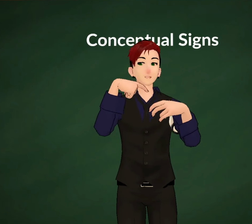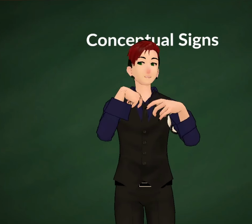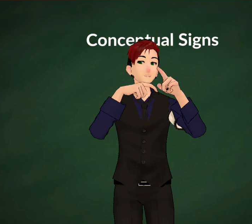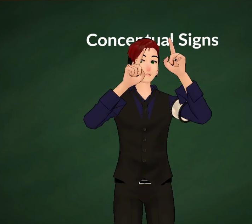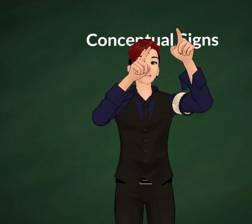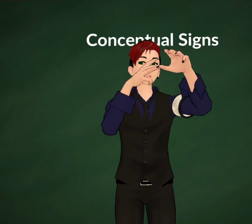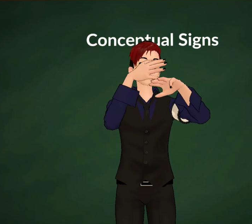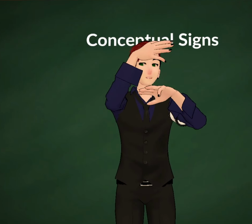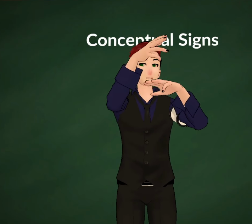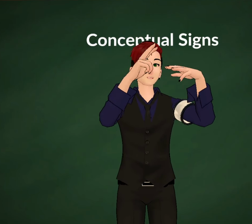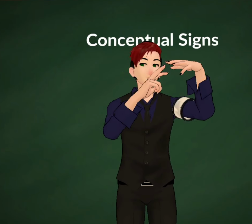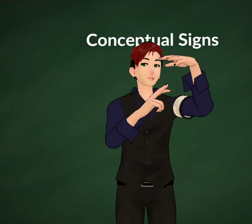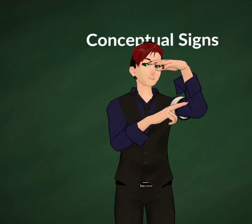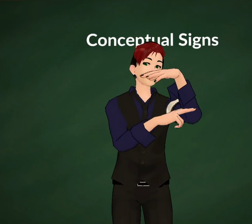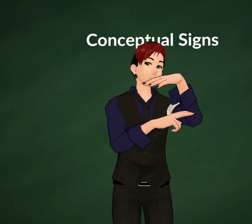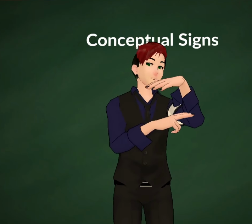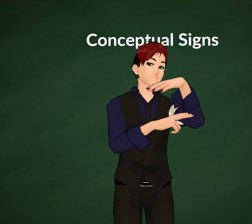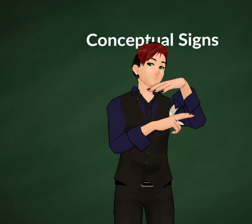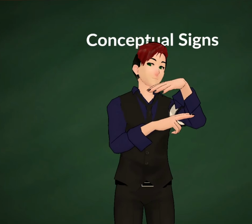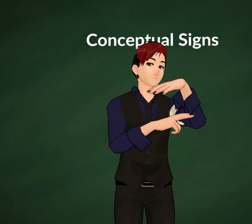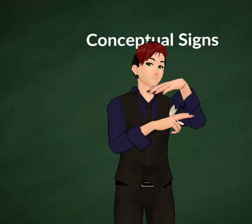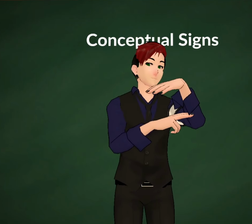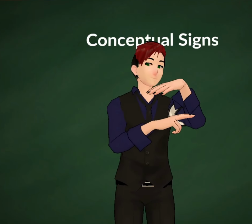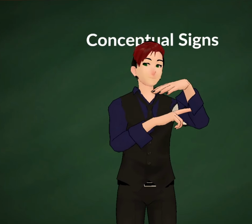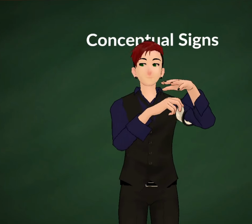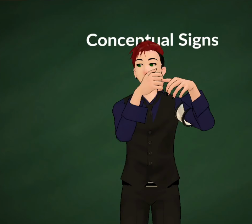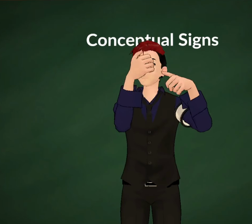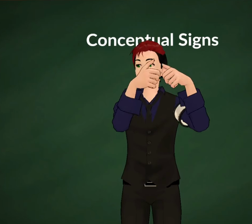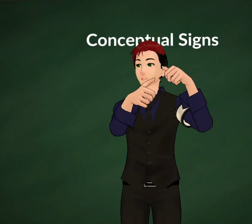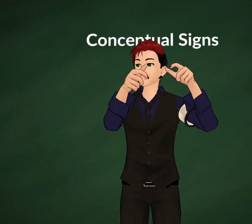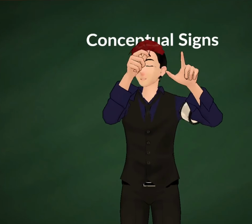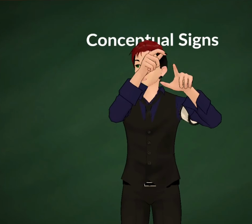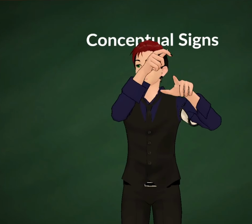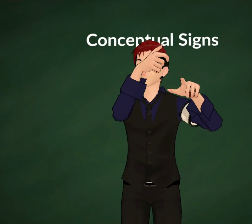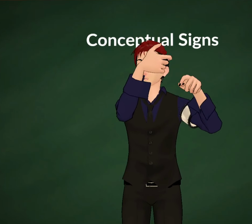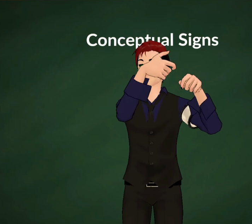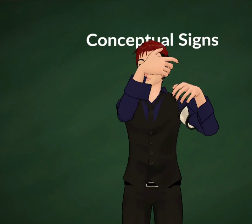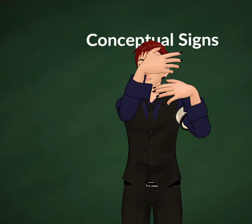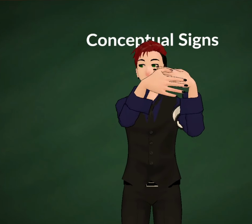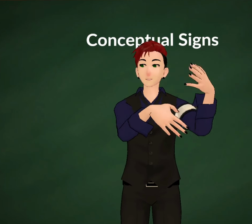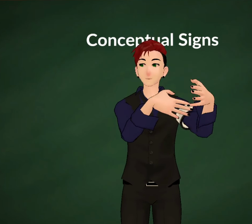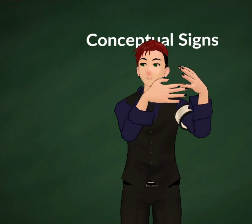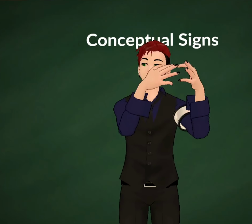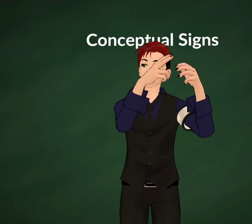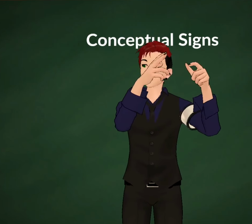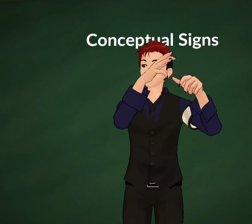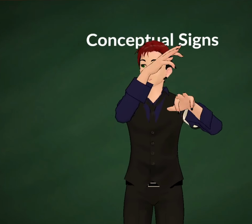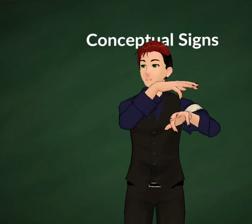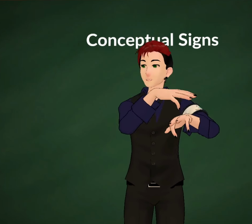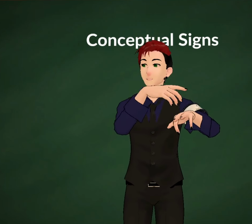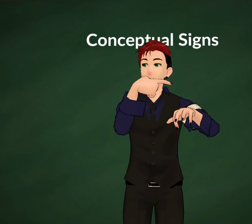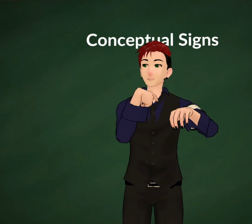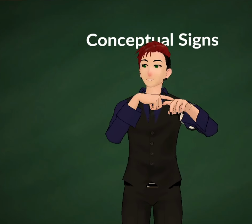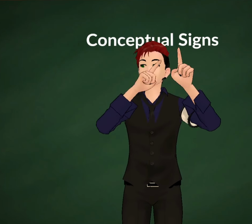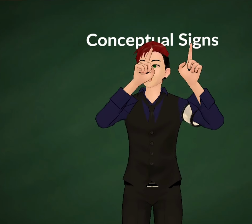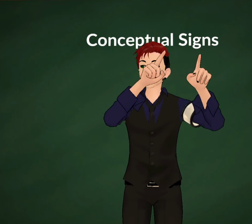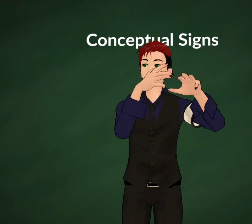going to say I went across the bridge. I have each word, I have an order, it's very, very English. I